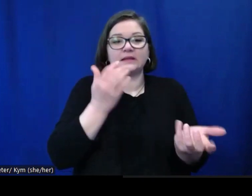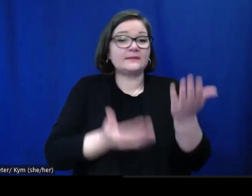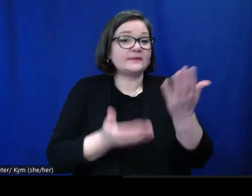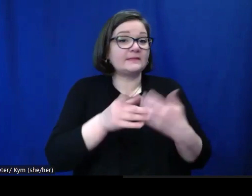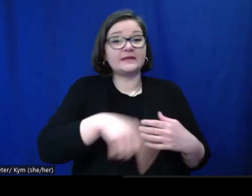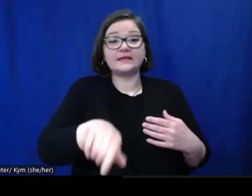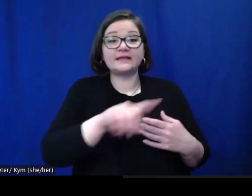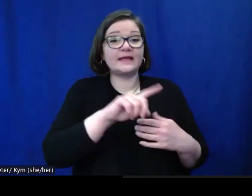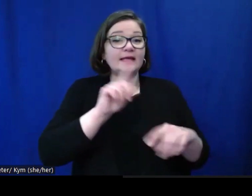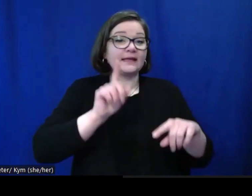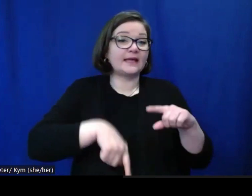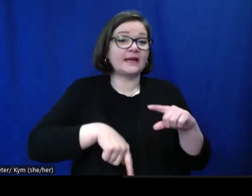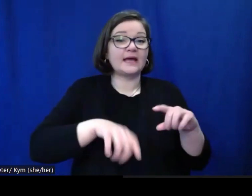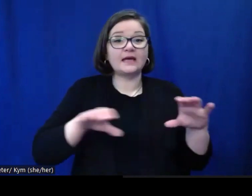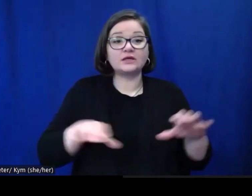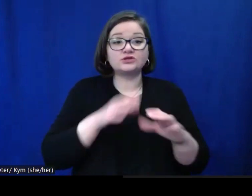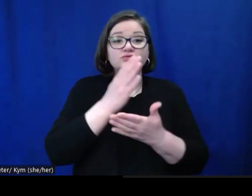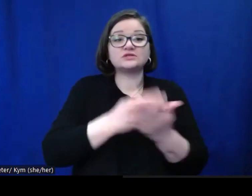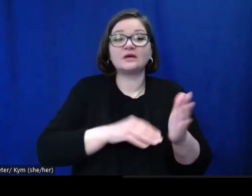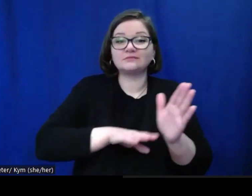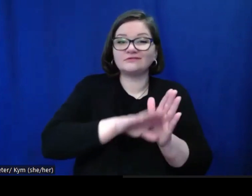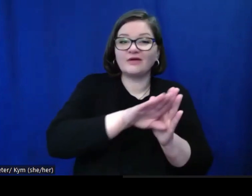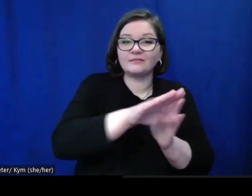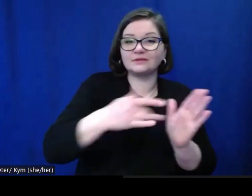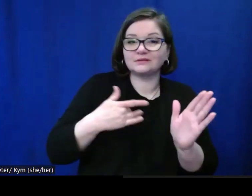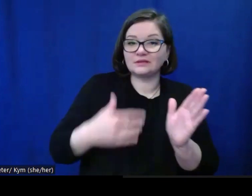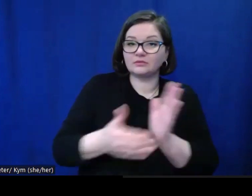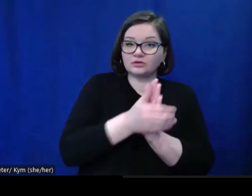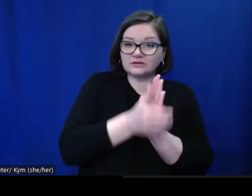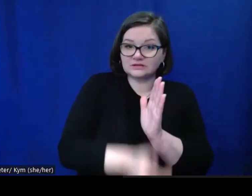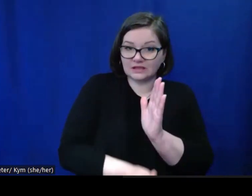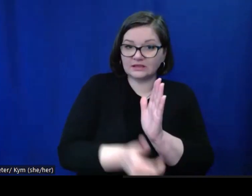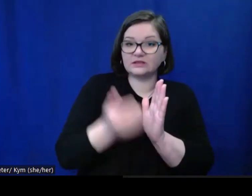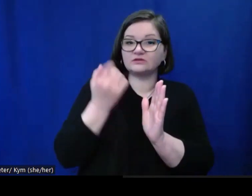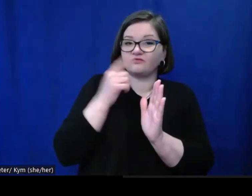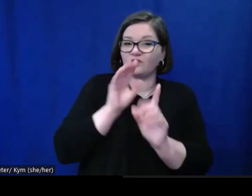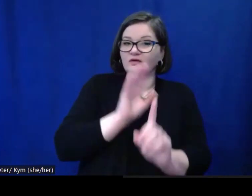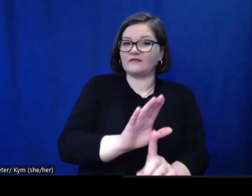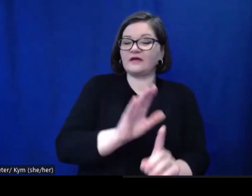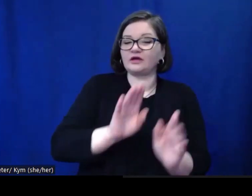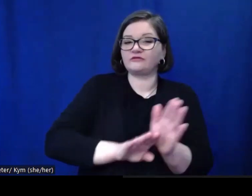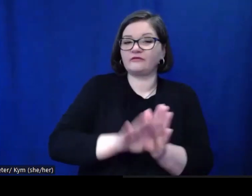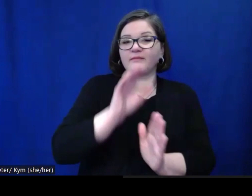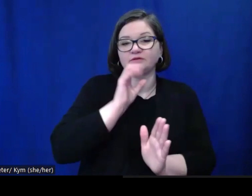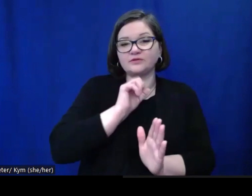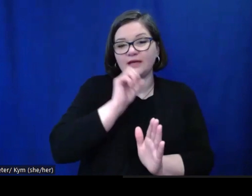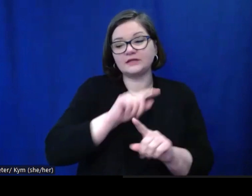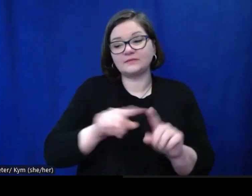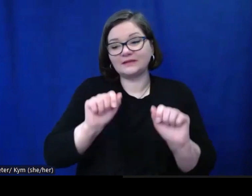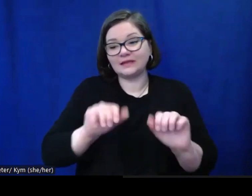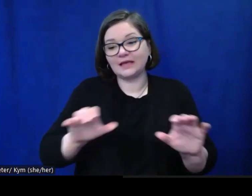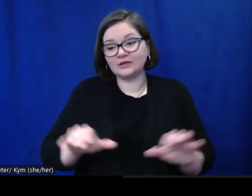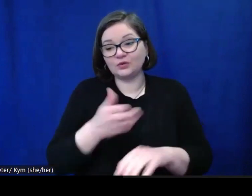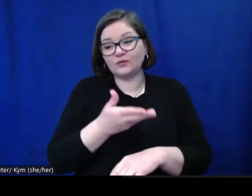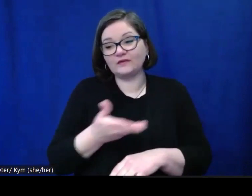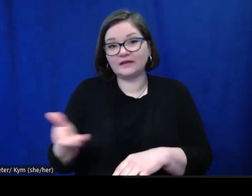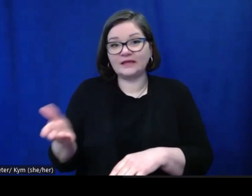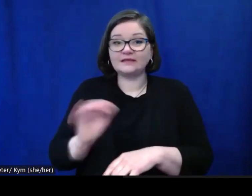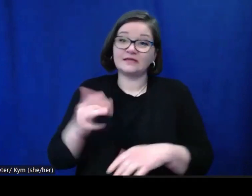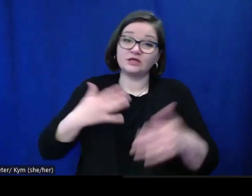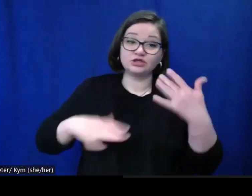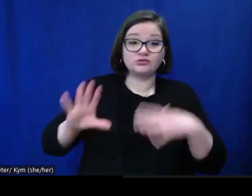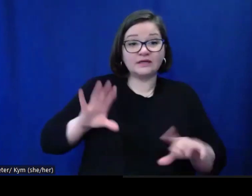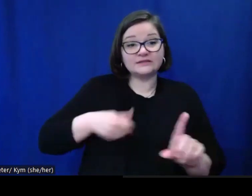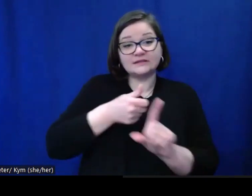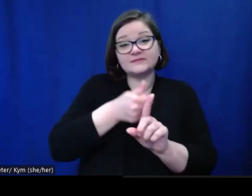able to do some of the developmental typical skills for their developmental age, but they can do things like they can dress themselves